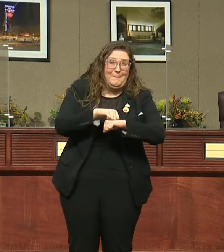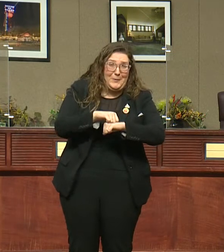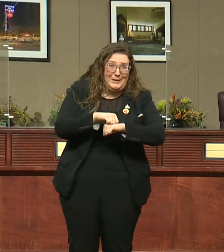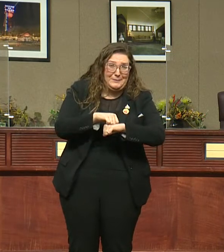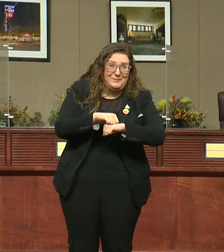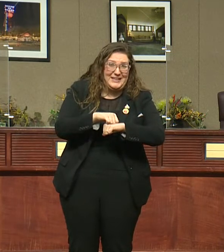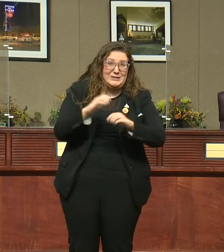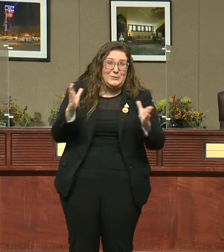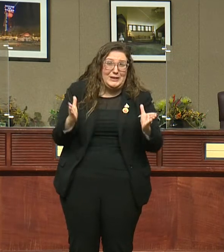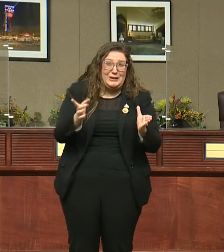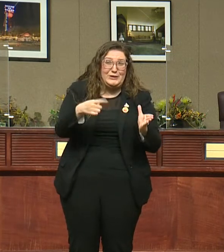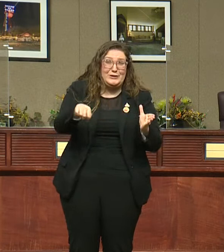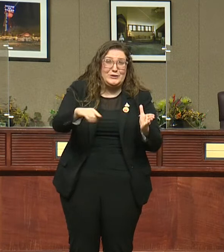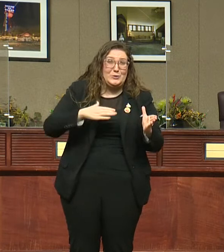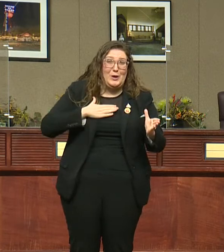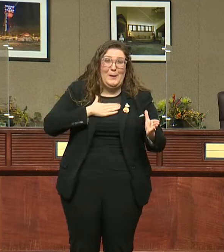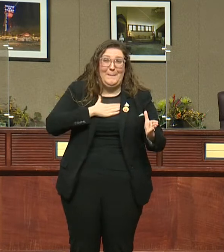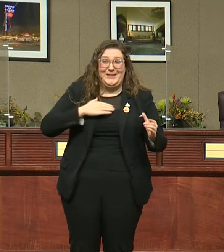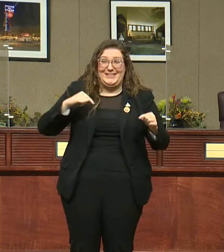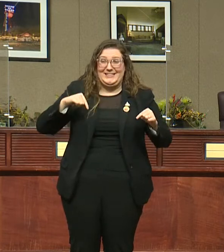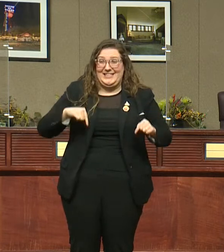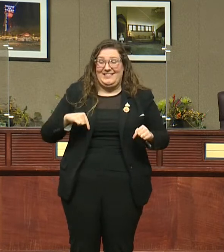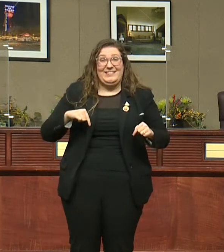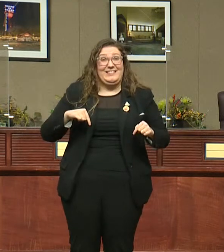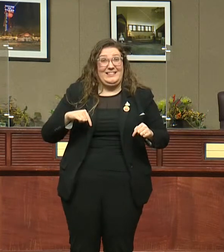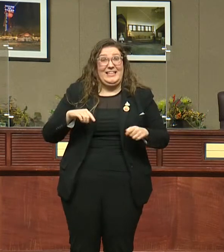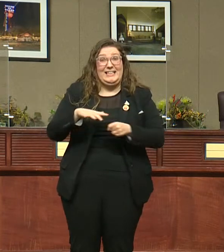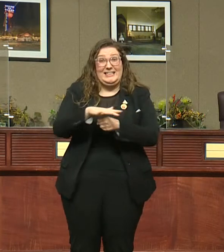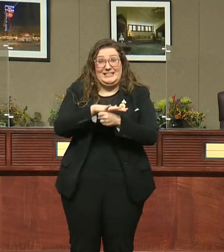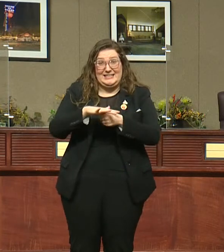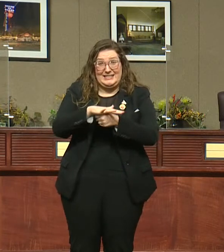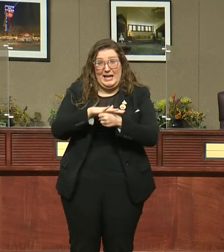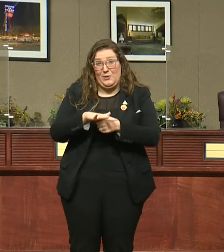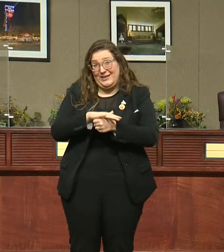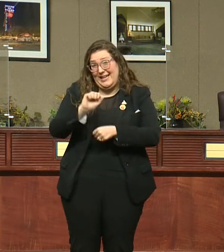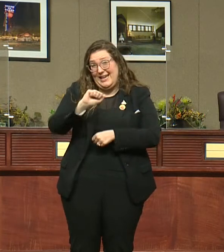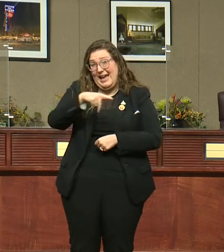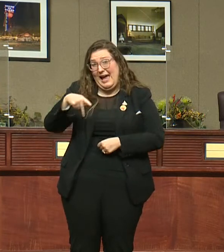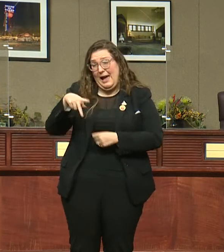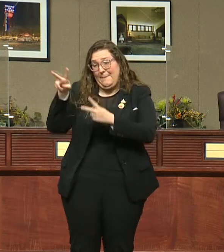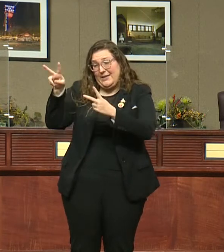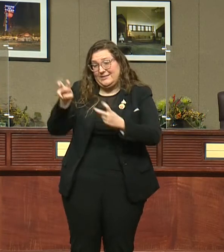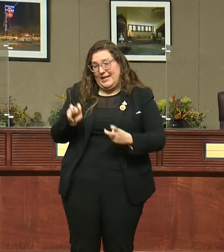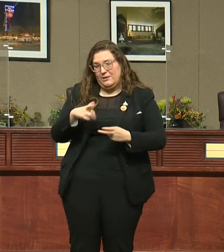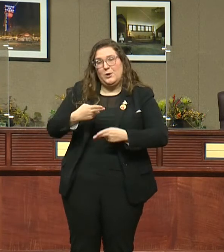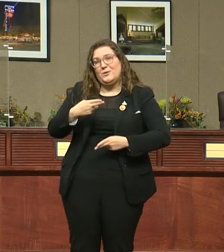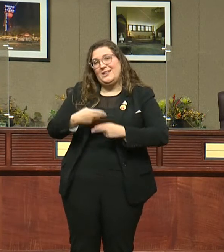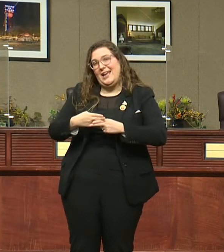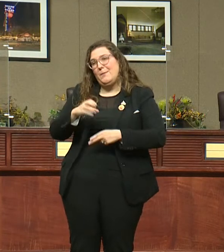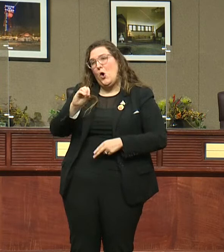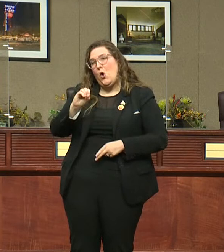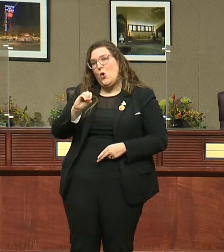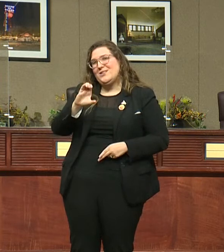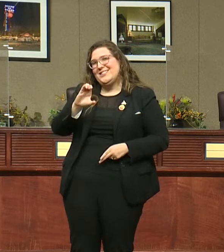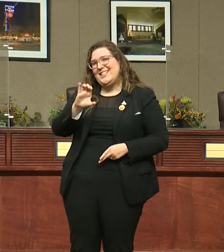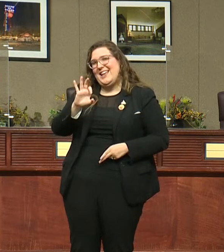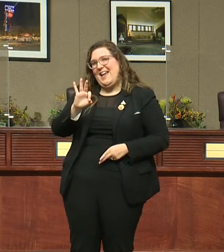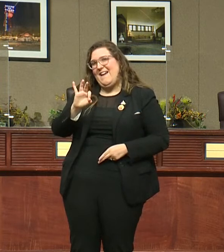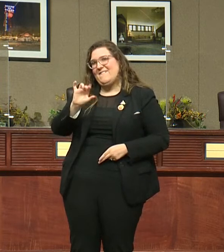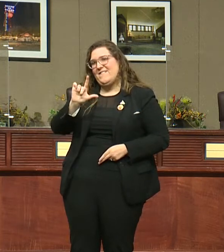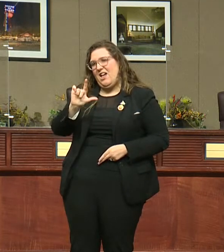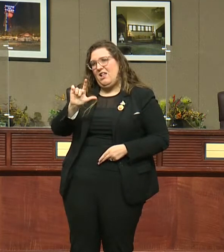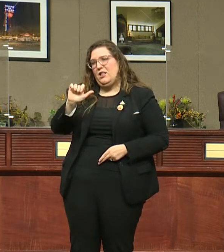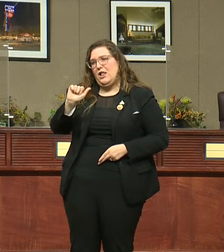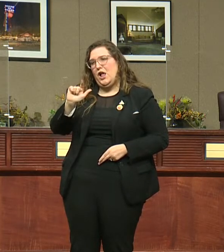download the app for the county, OCFL Alert. We will announce it through the county through there, or